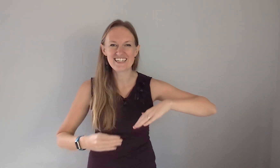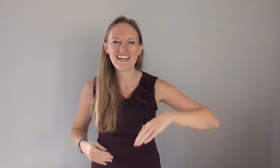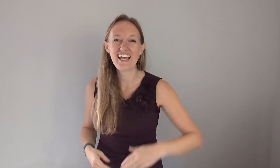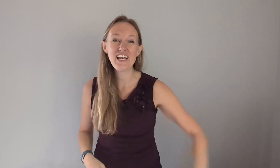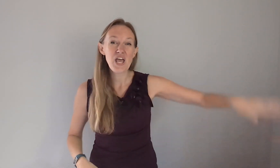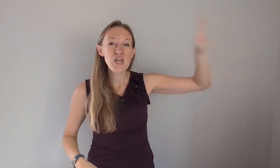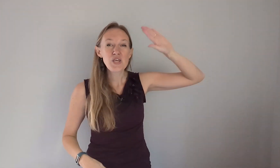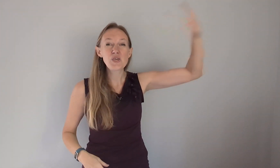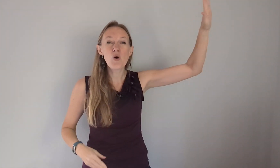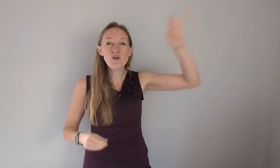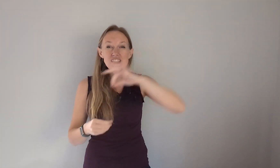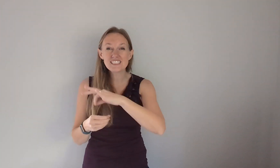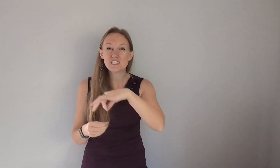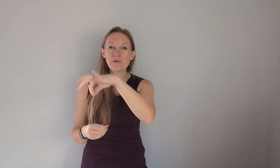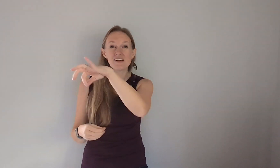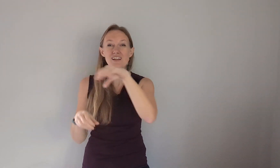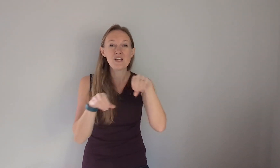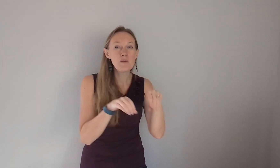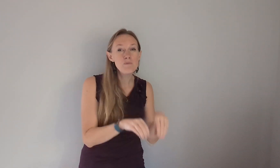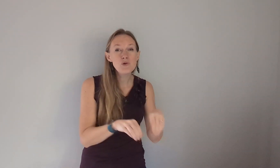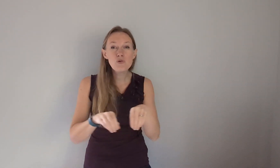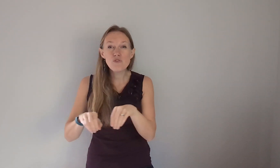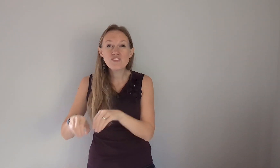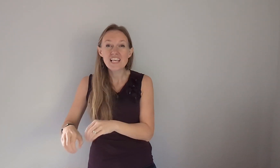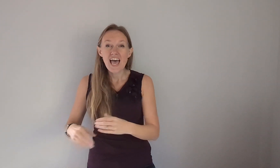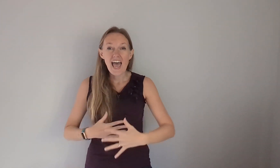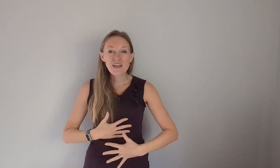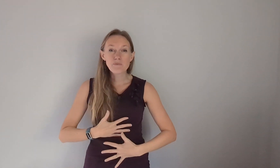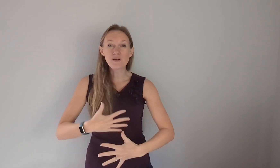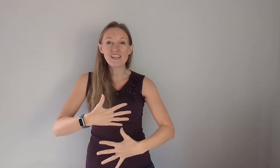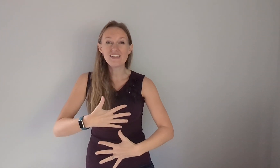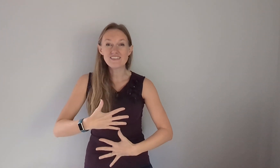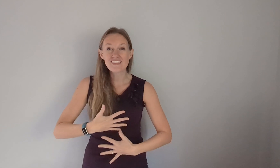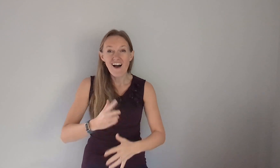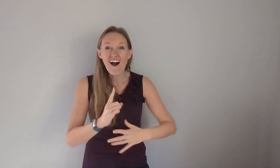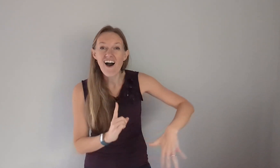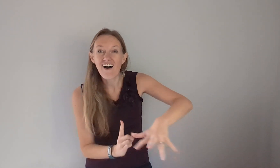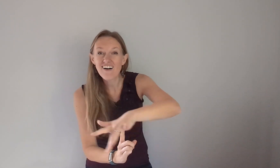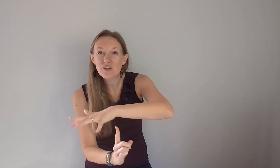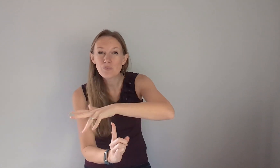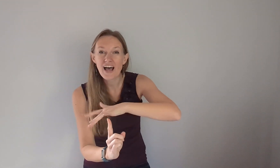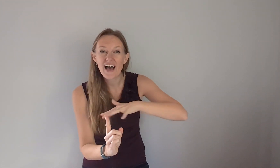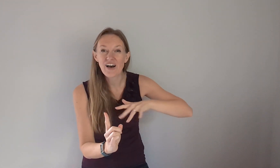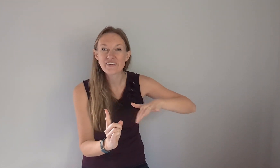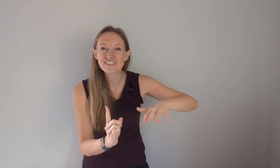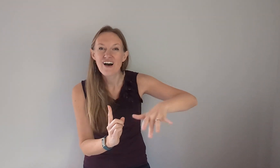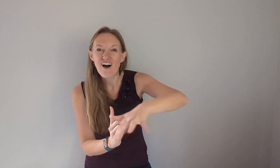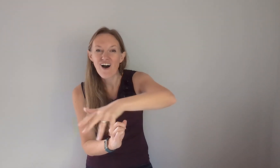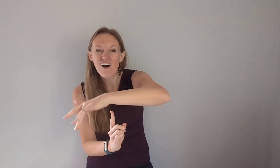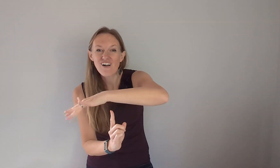try it again. Your spirit moves and breathes all around,